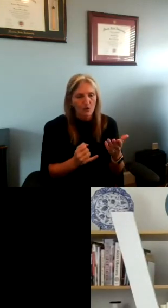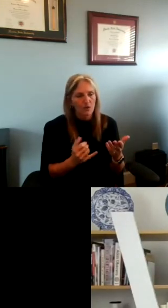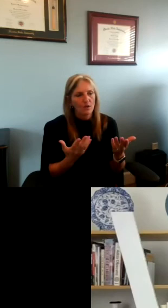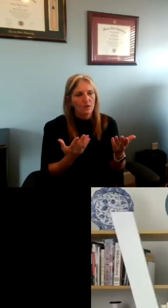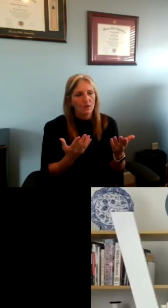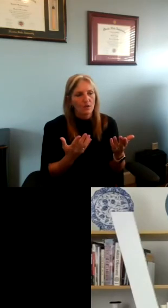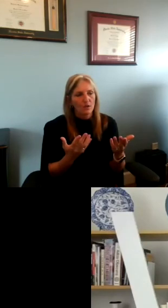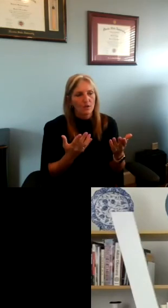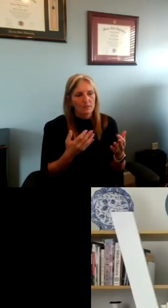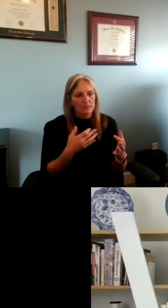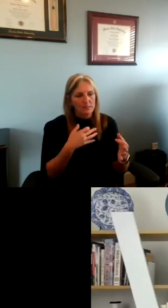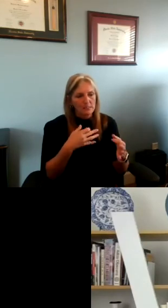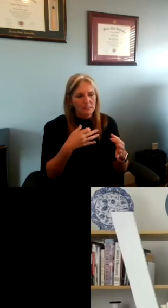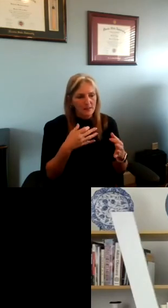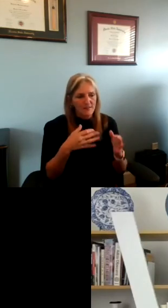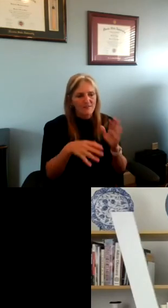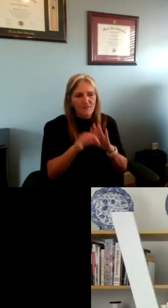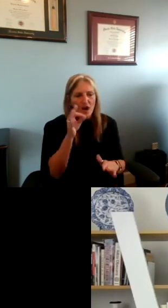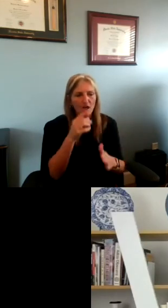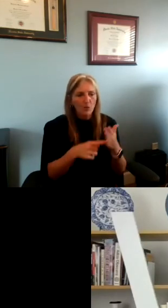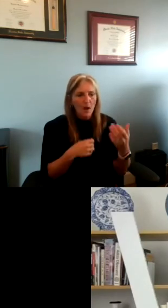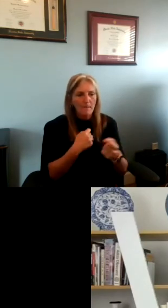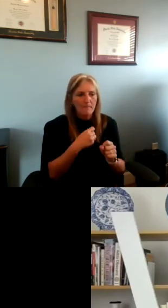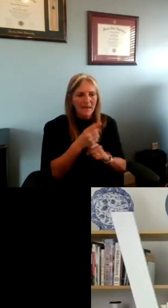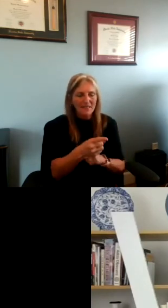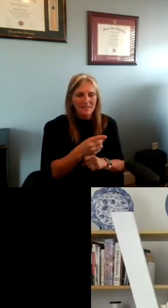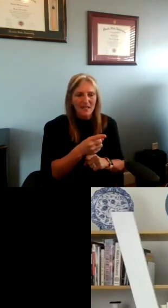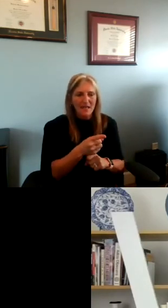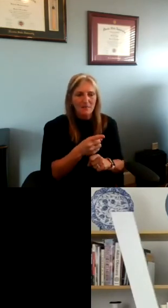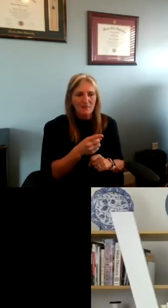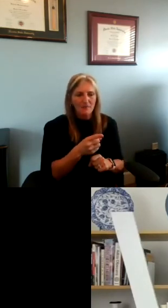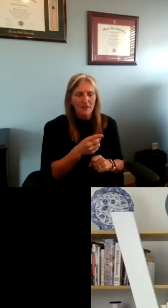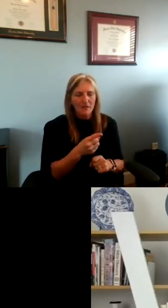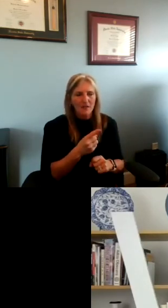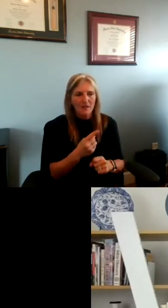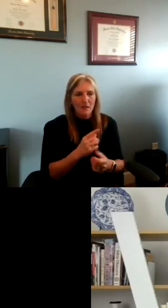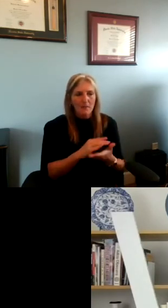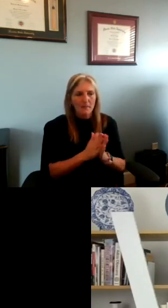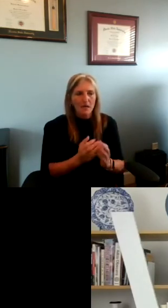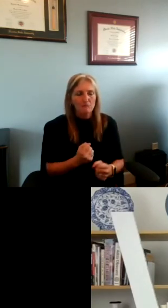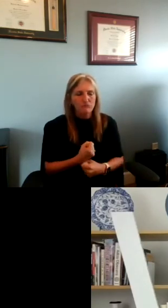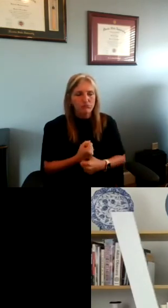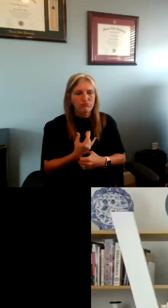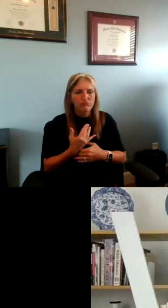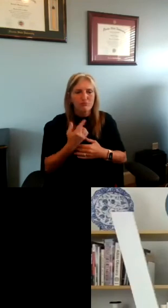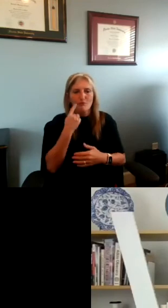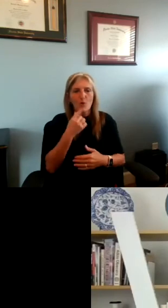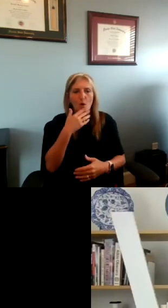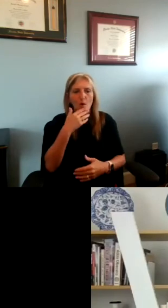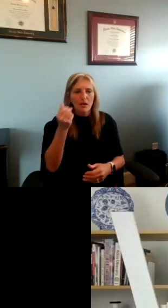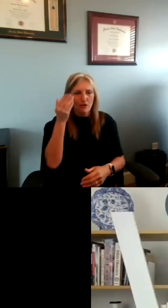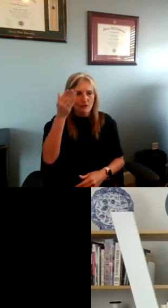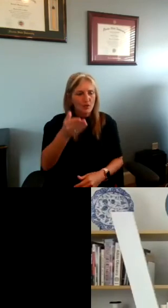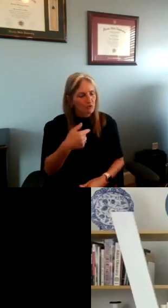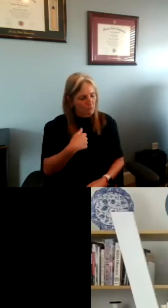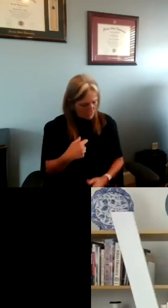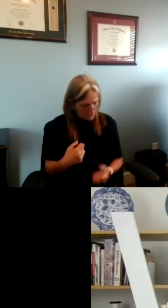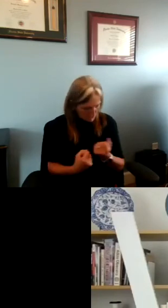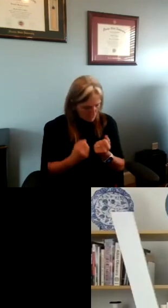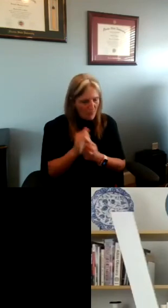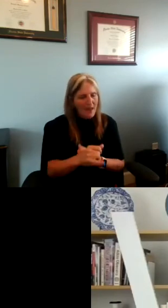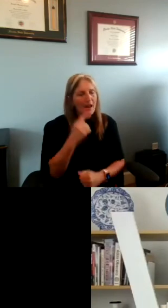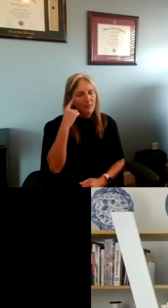it is that kind of makes them ticks, that gives them an aspiration for a better future, I'm all for it. And I think we should invest more